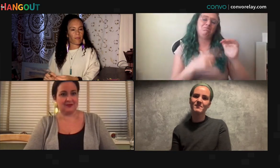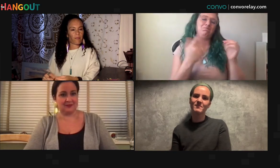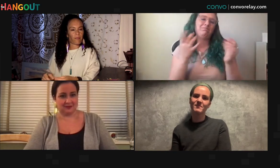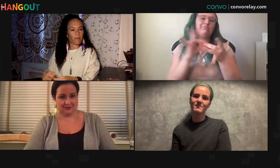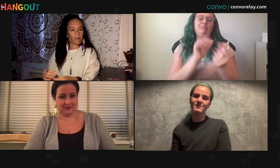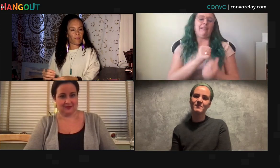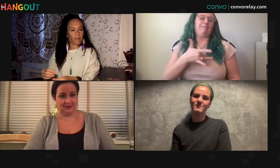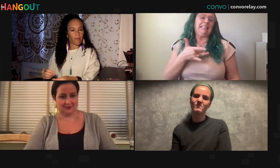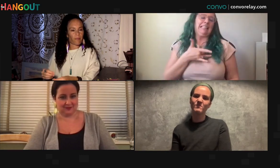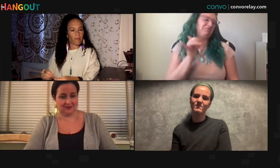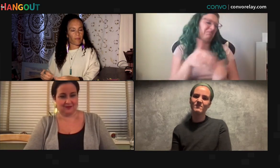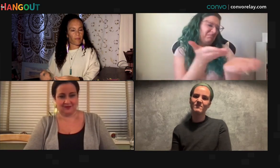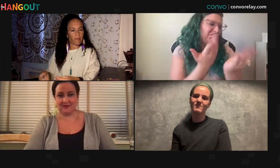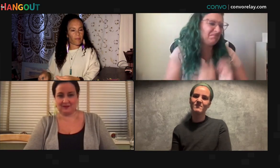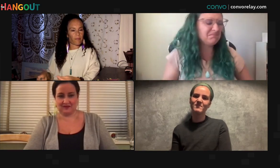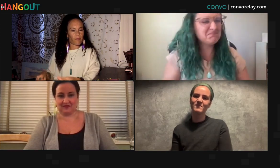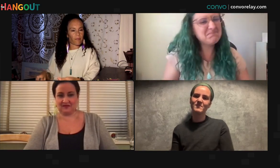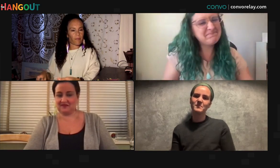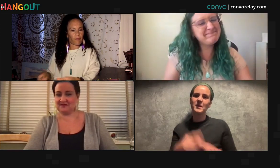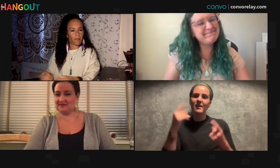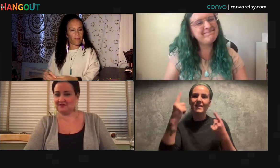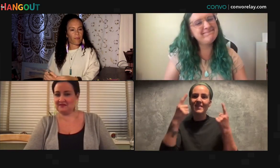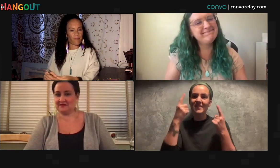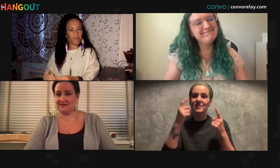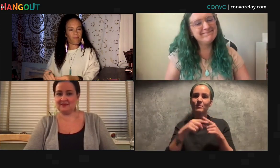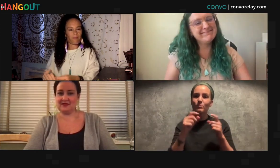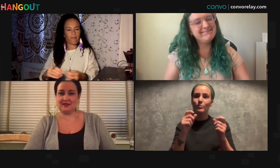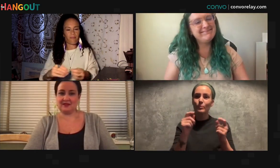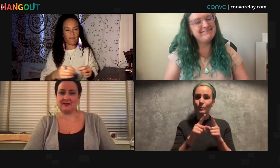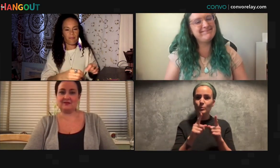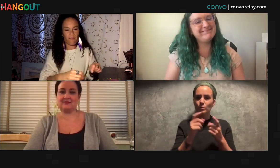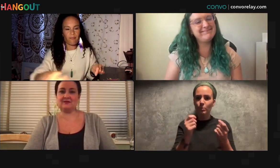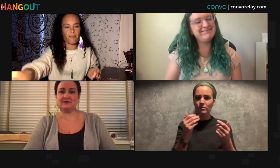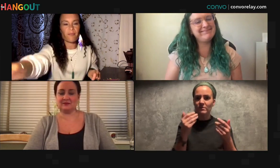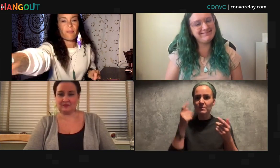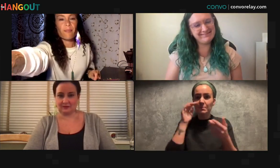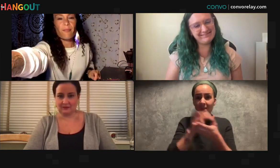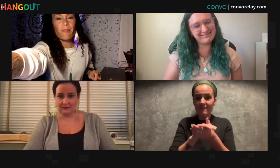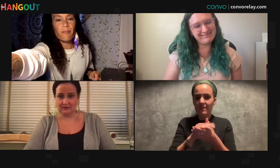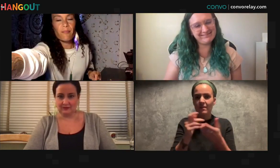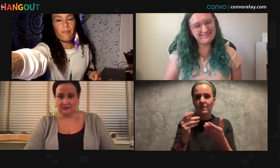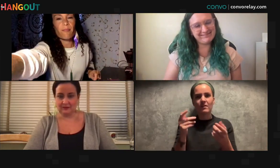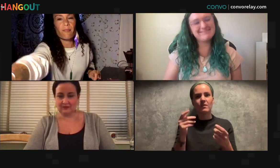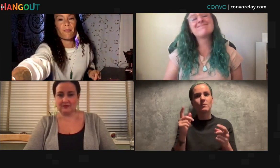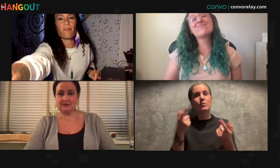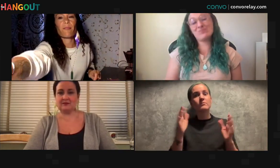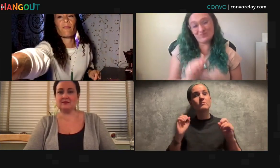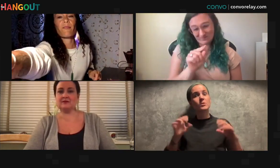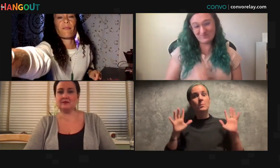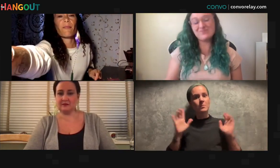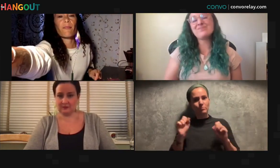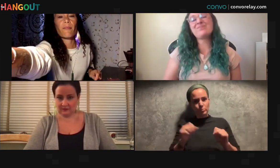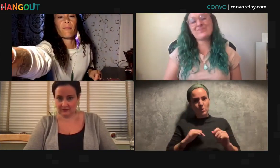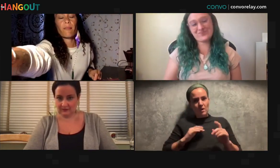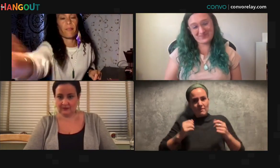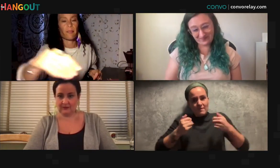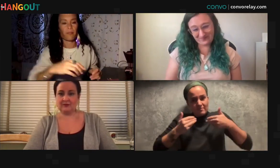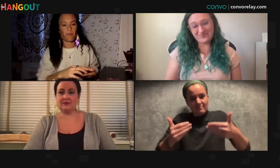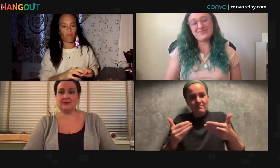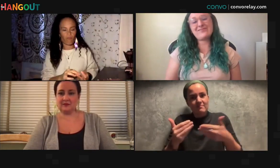there's a goal, but there's a lot more to it, and it has a lot to do with feeling. That's right. It has to do a lot with beliefs.